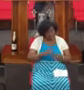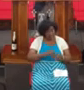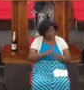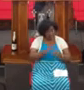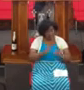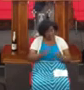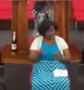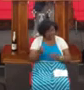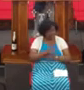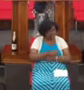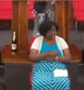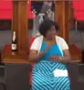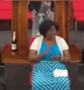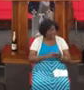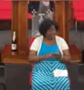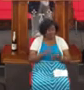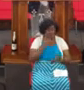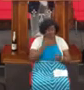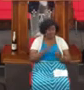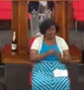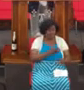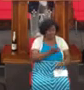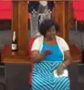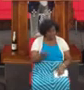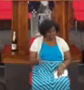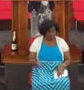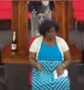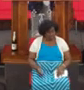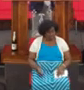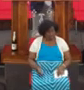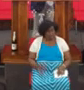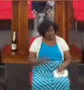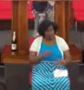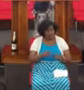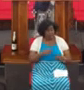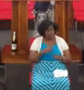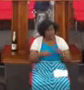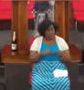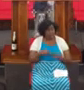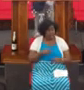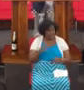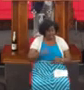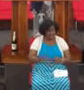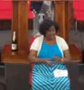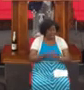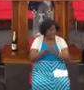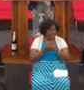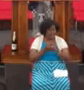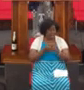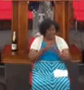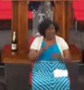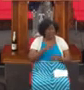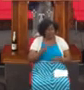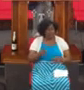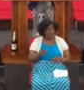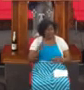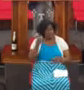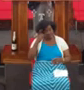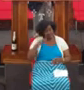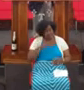day. Something wrong with you. People all around us are in need of help and opportunities for us